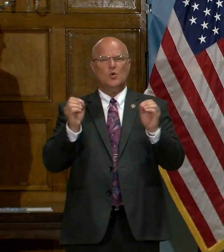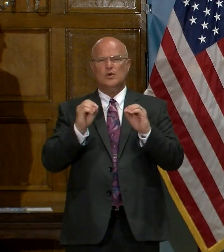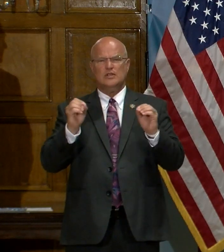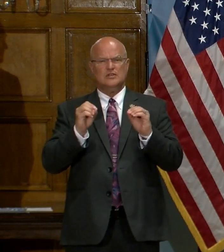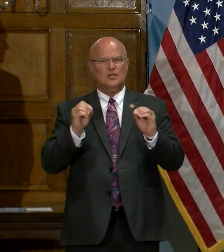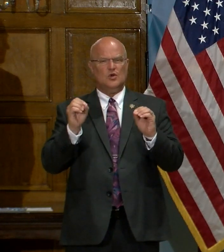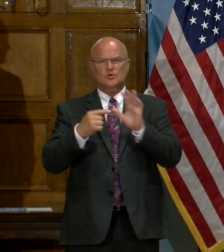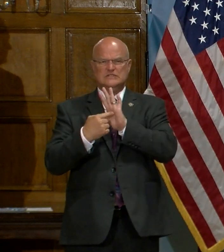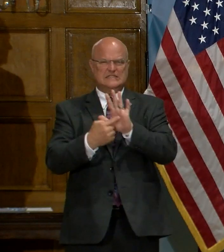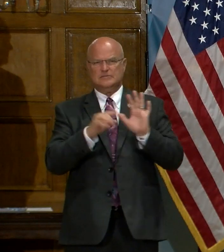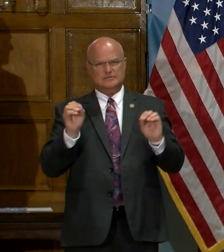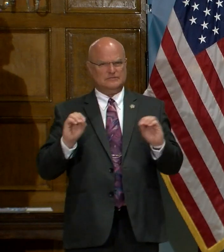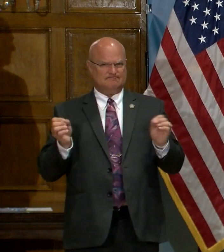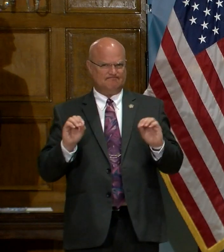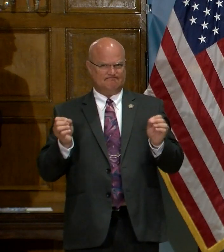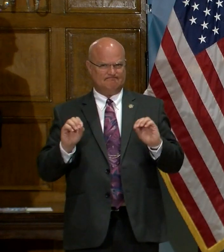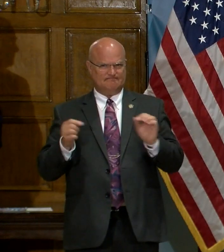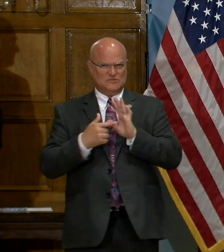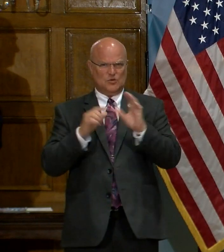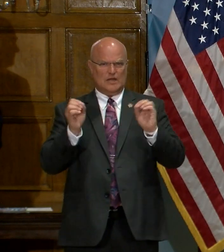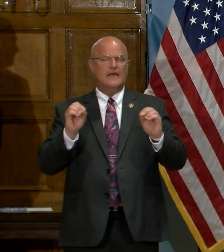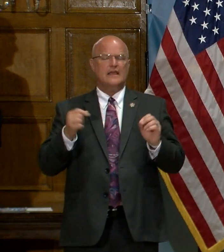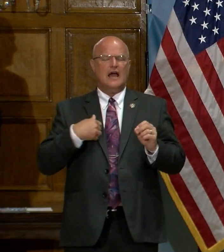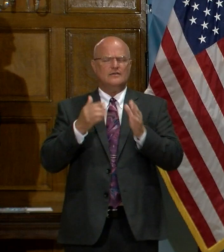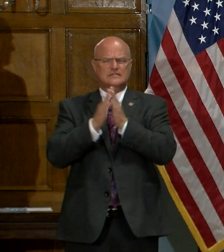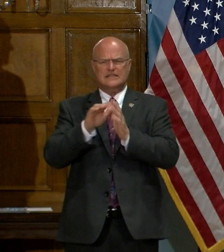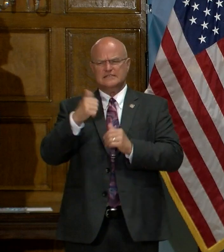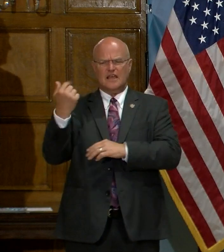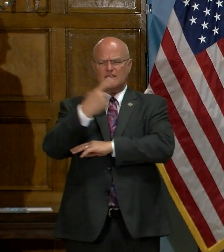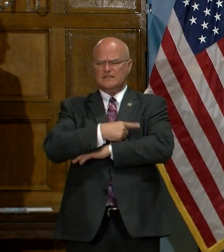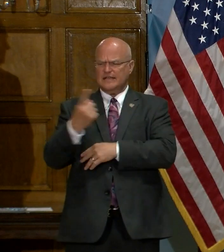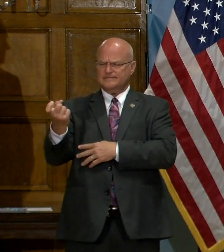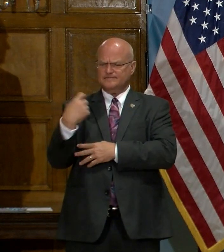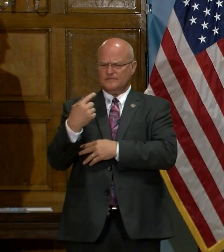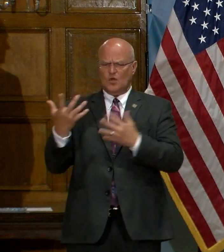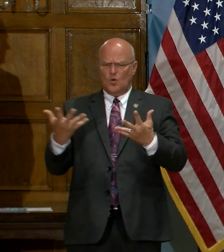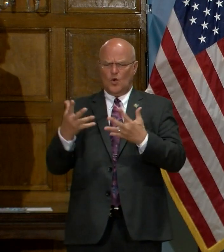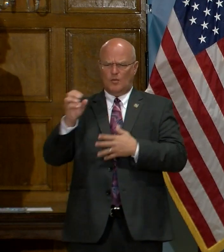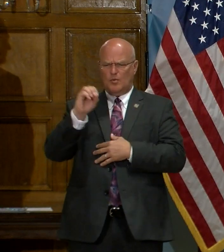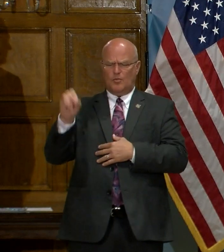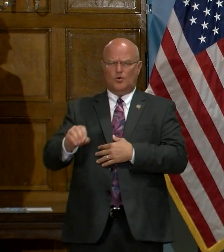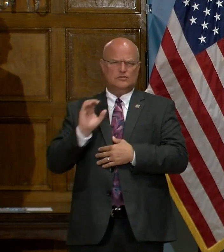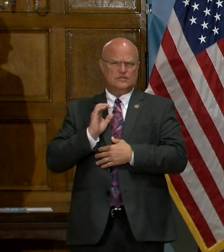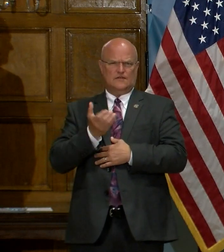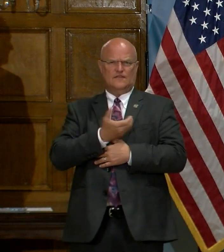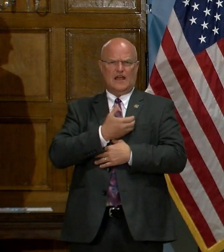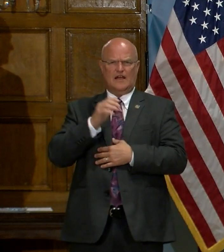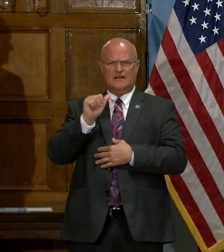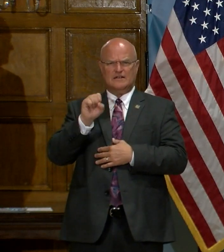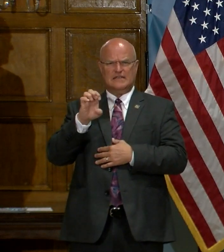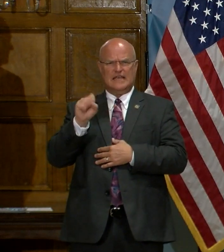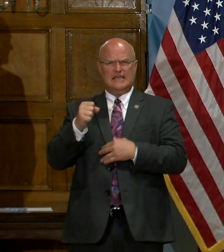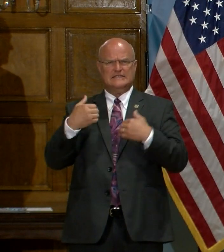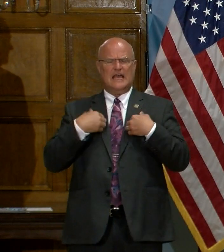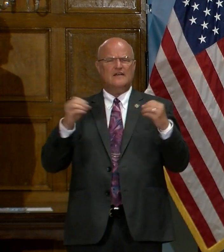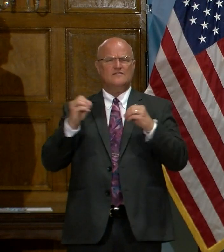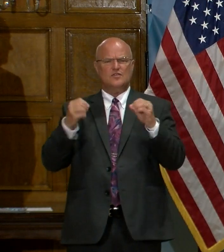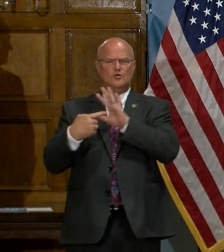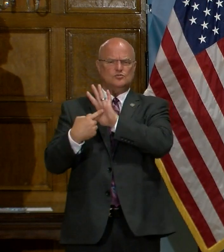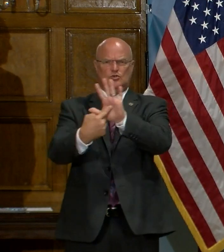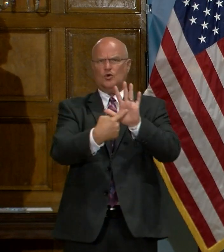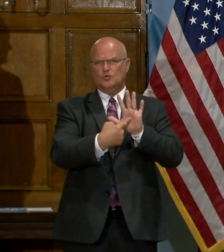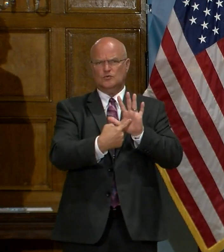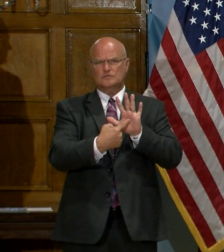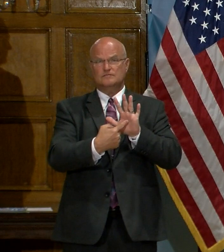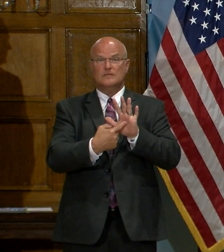least not yet showing symptoms. I was asked the other day about what proportion of our cases have no